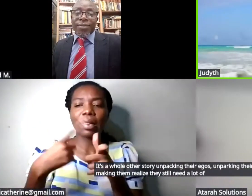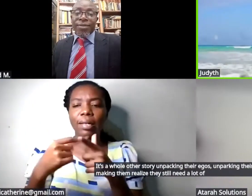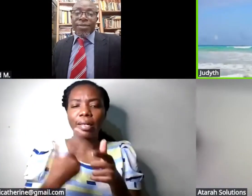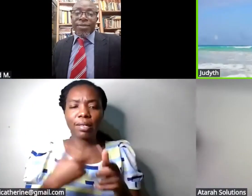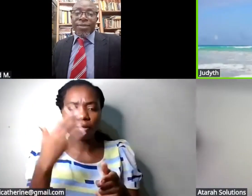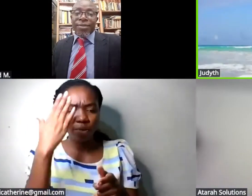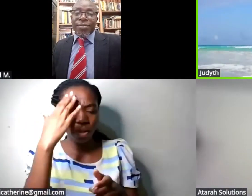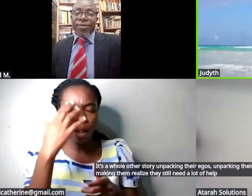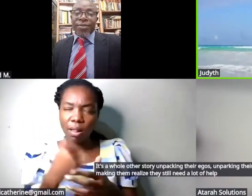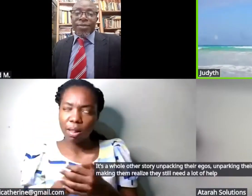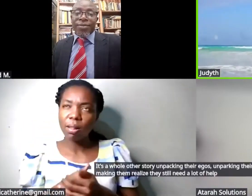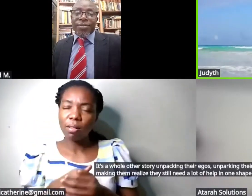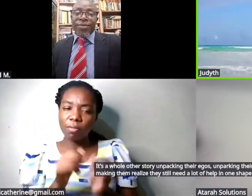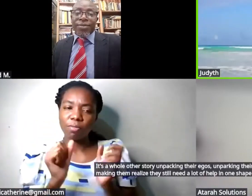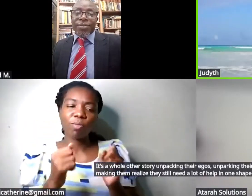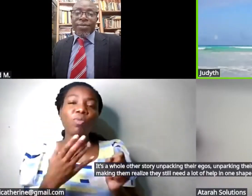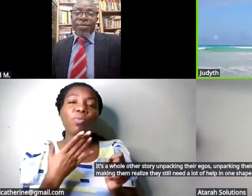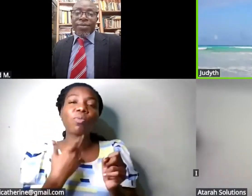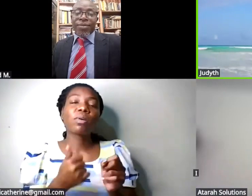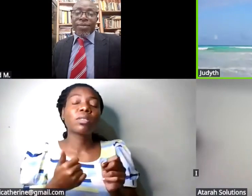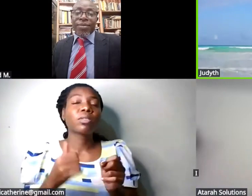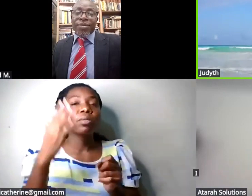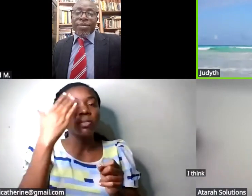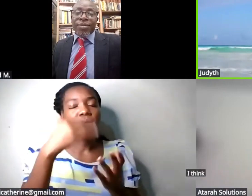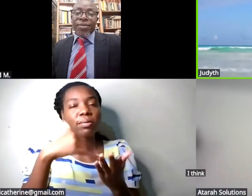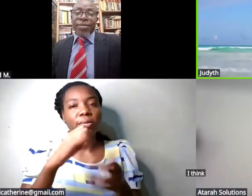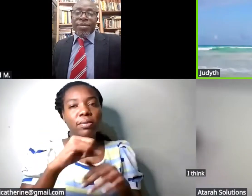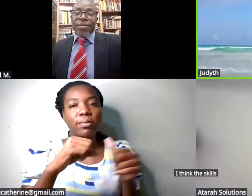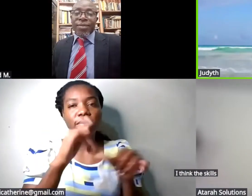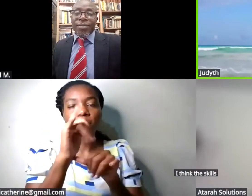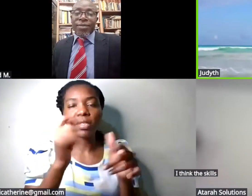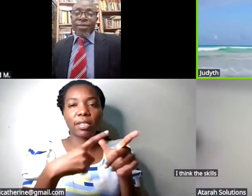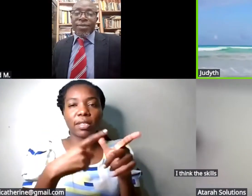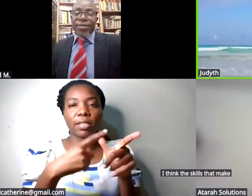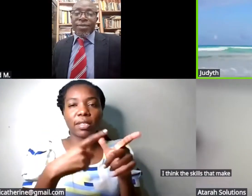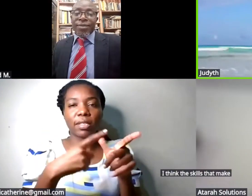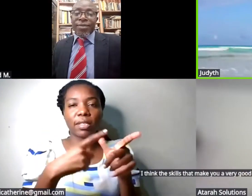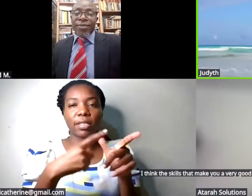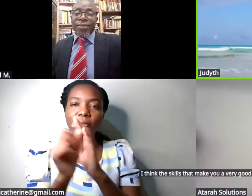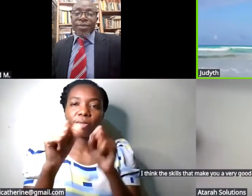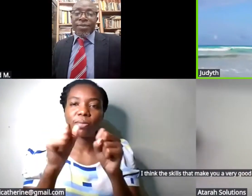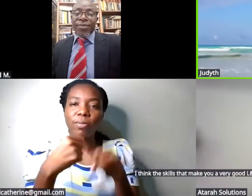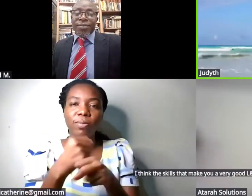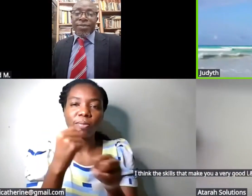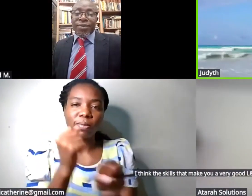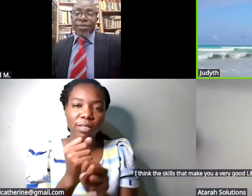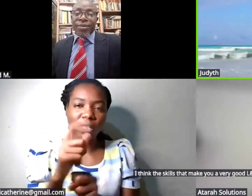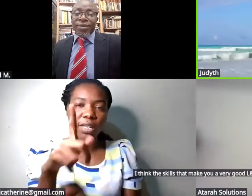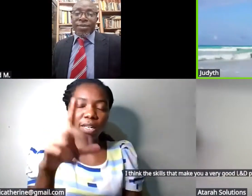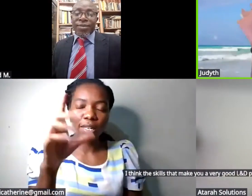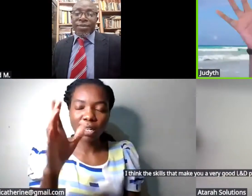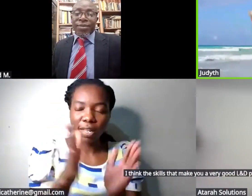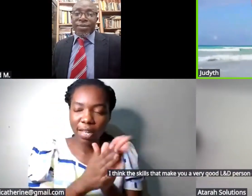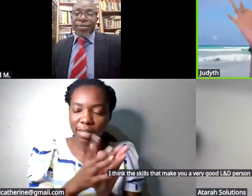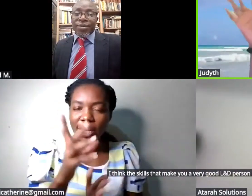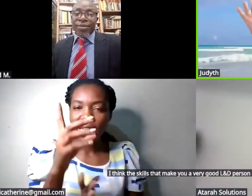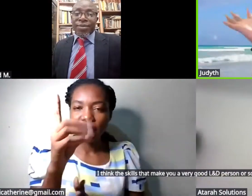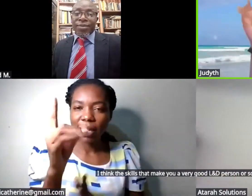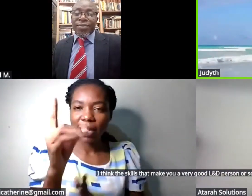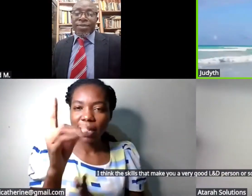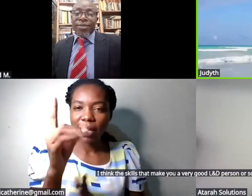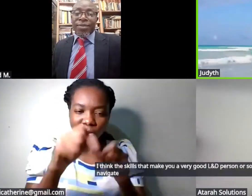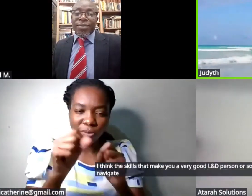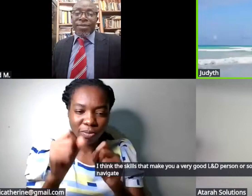help in one shape or form. I think the skills that make you a very good L&D person, or someone who can navigate the